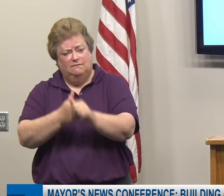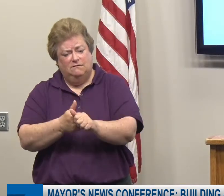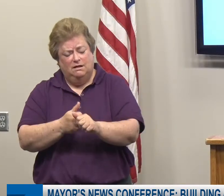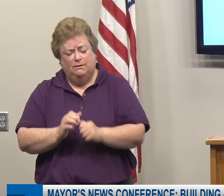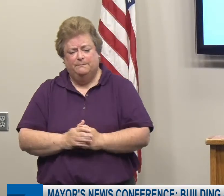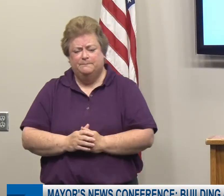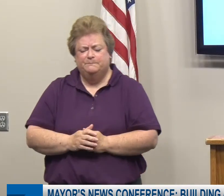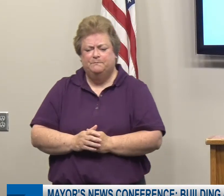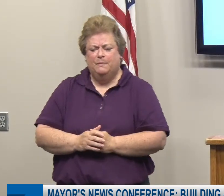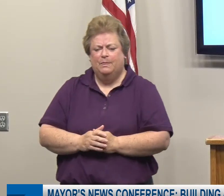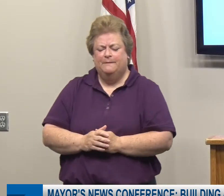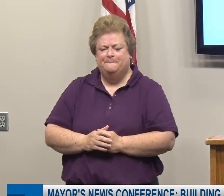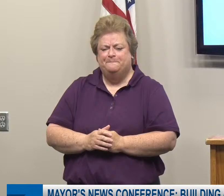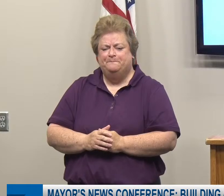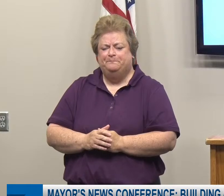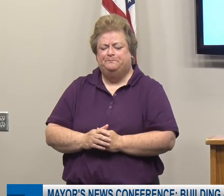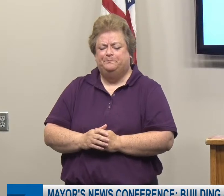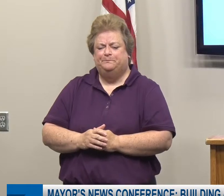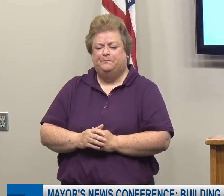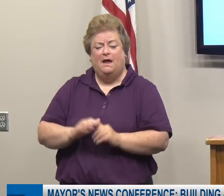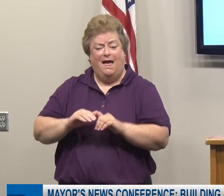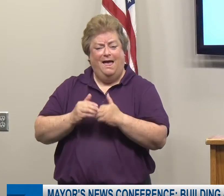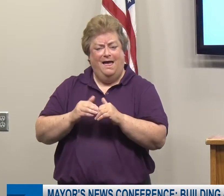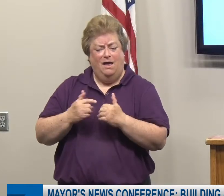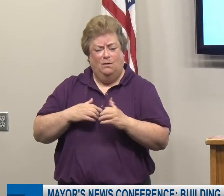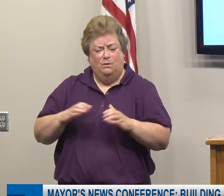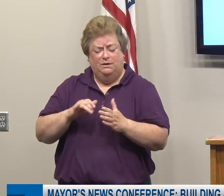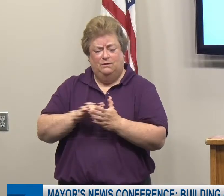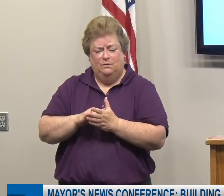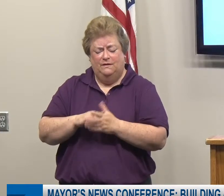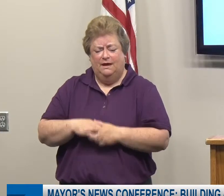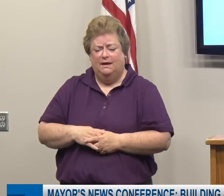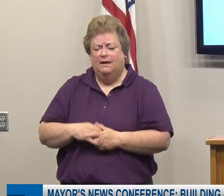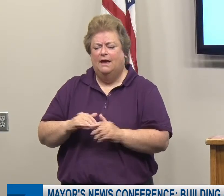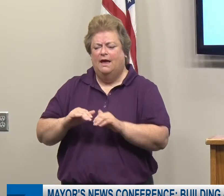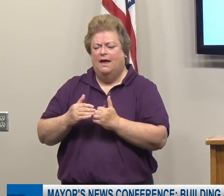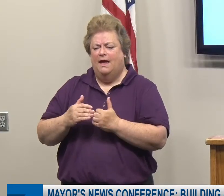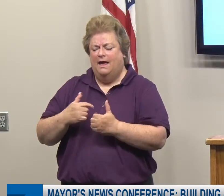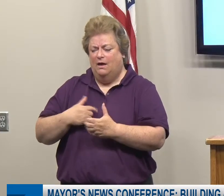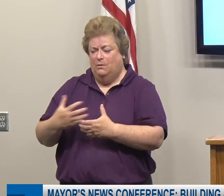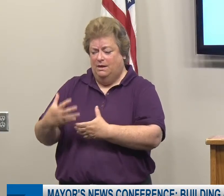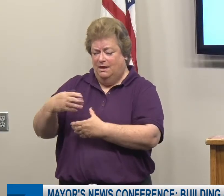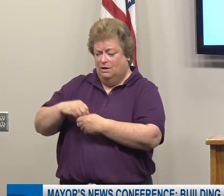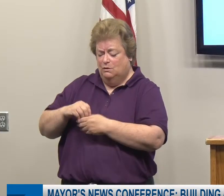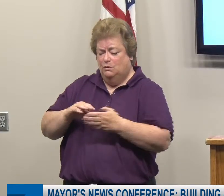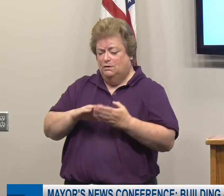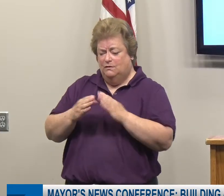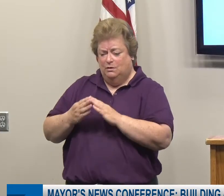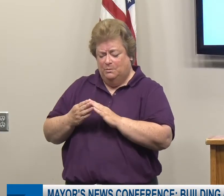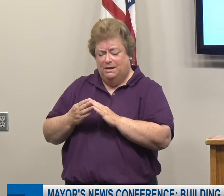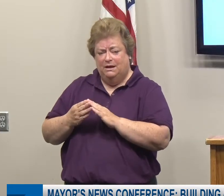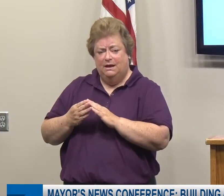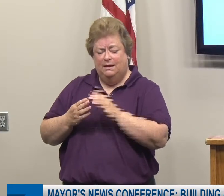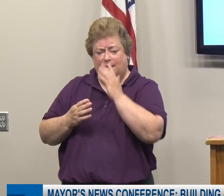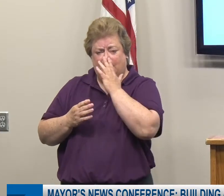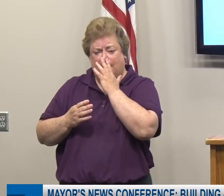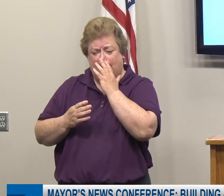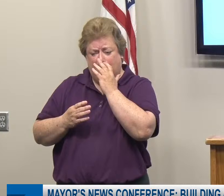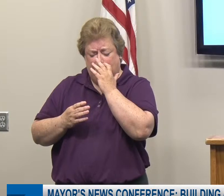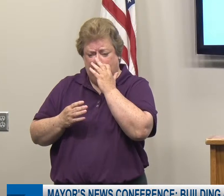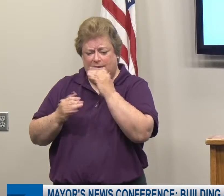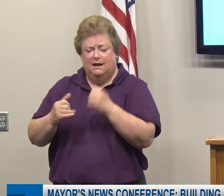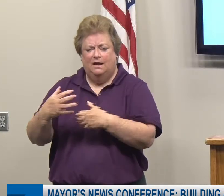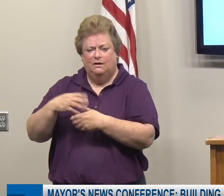there. Our local engagement with residents as part of the larger national conversation about policing and racial justice has